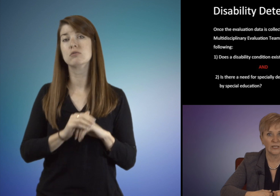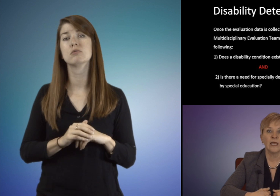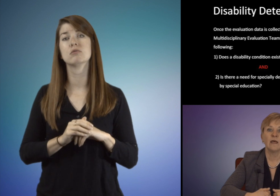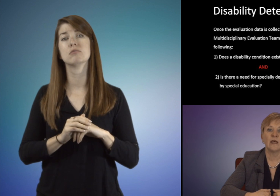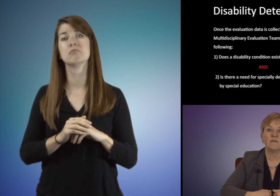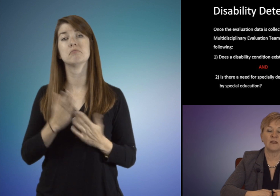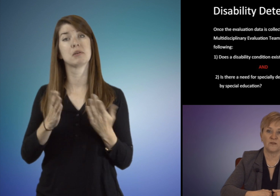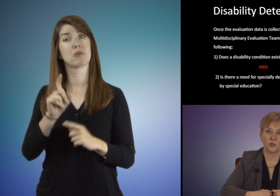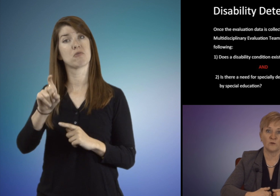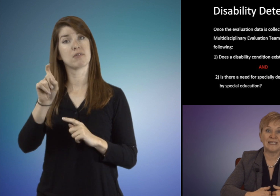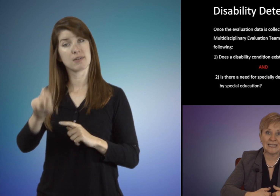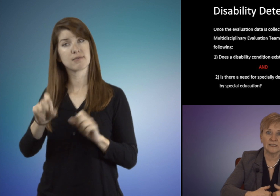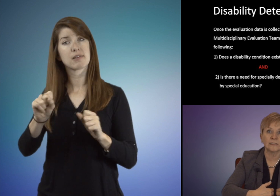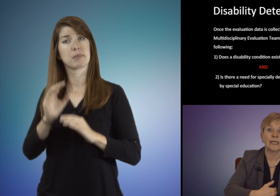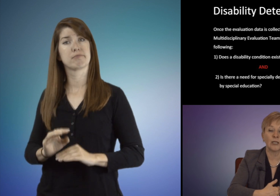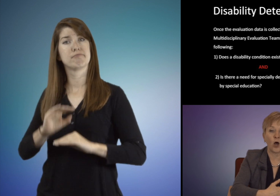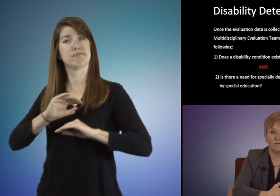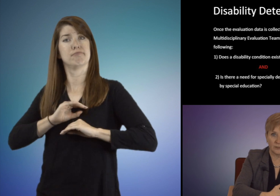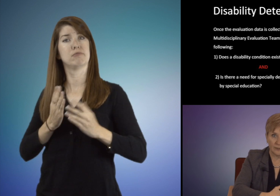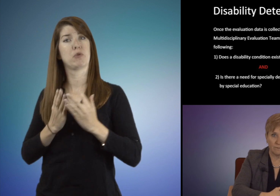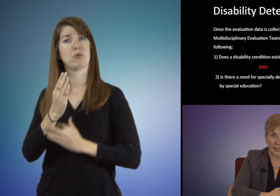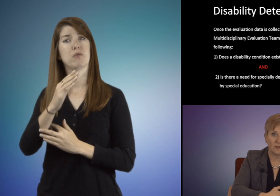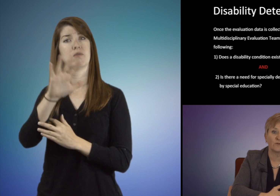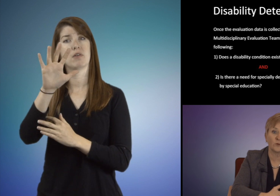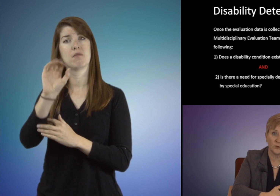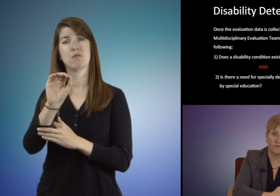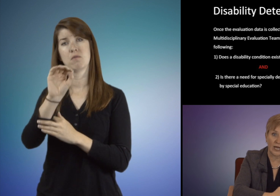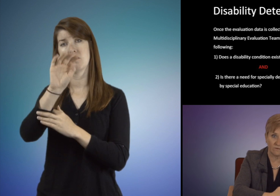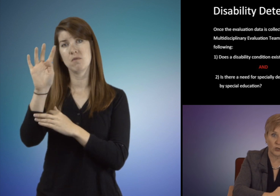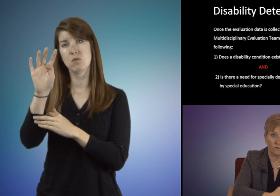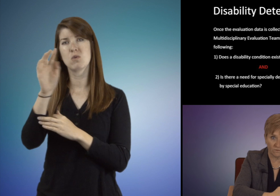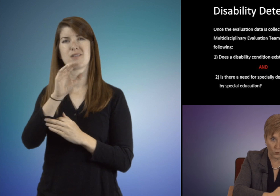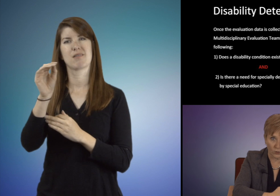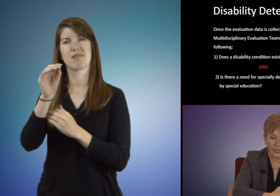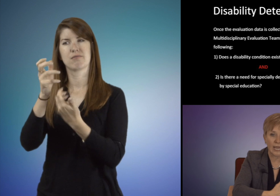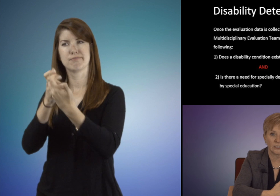instruction, that their needs can often be met through